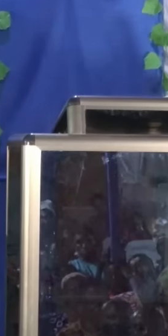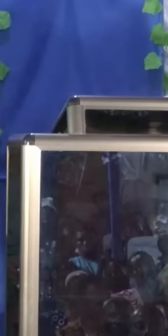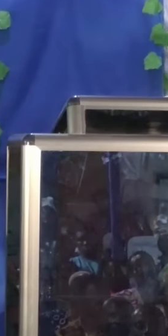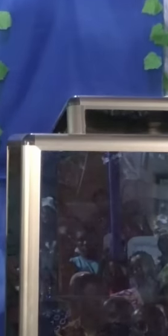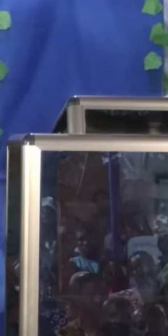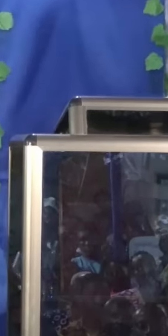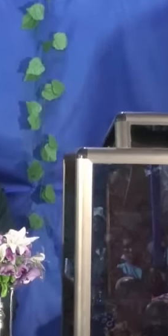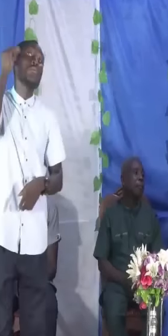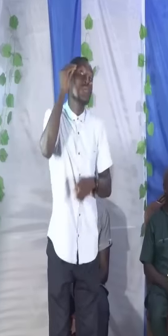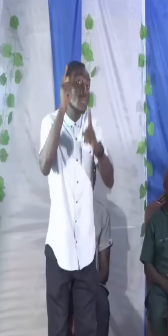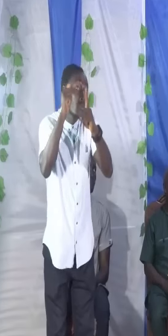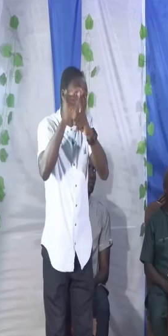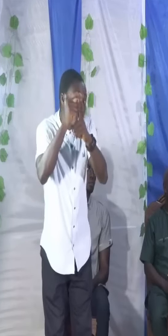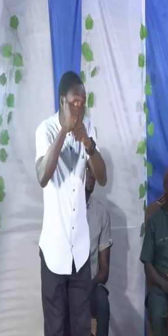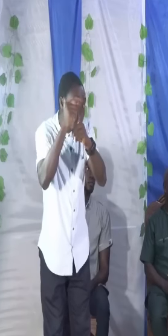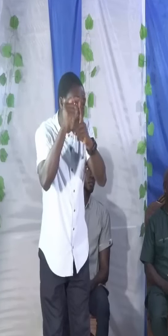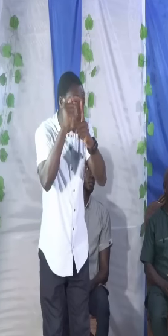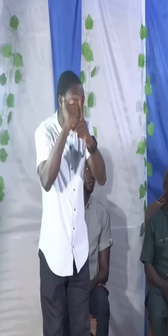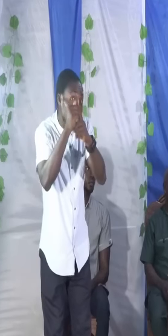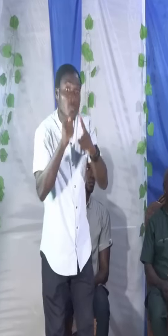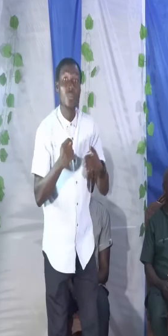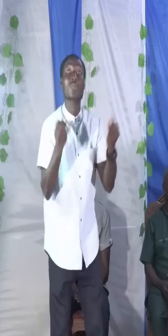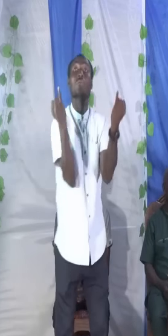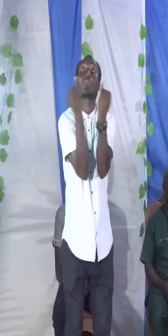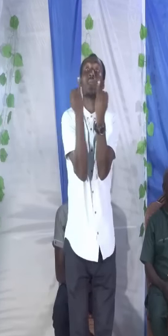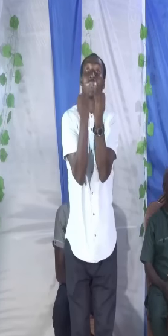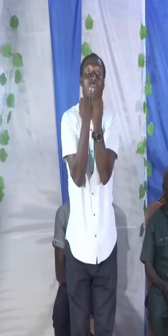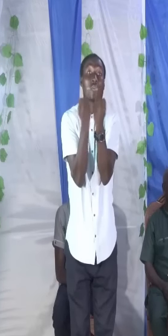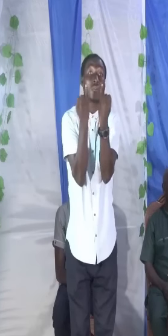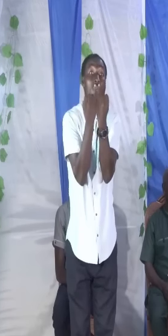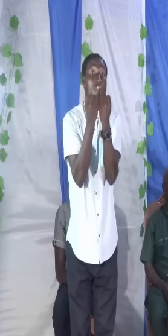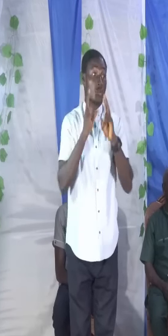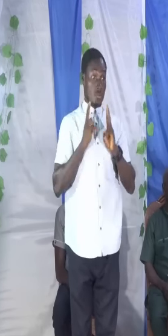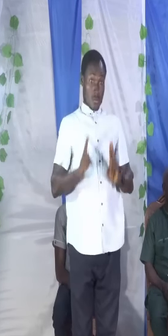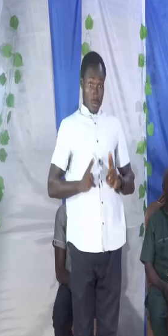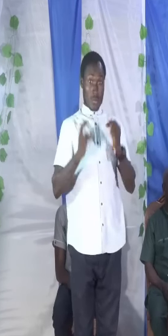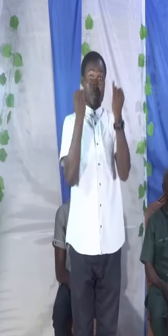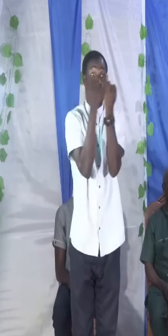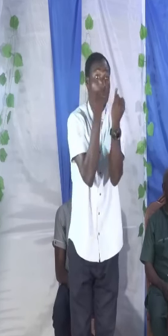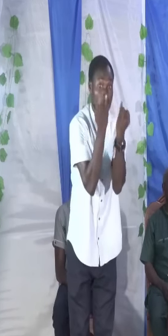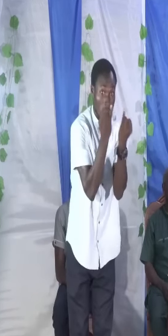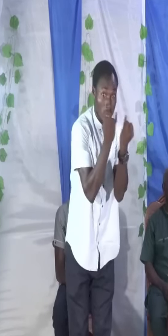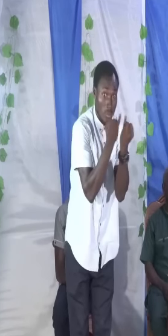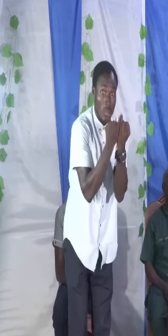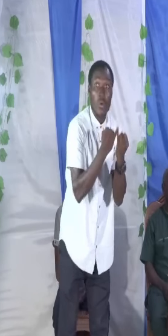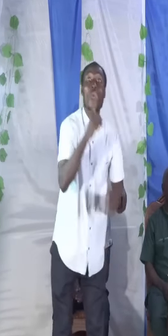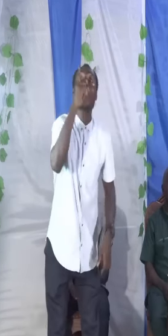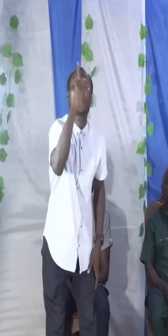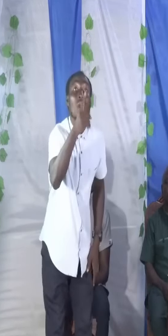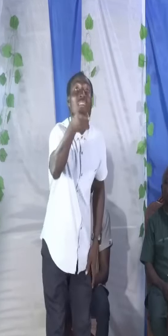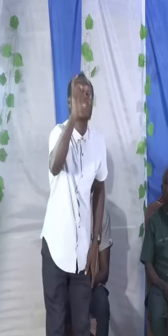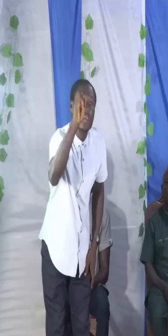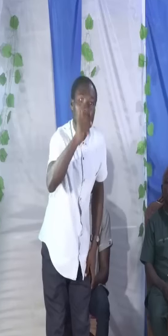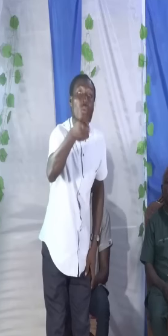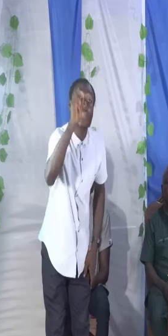insurance edema enipa 1000 enipa apem ara me kwaye sa de enema